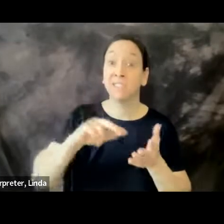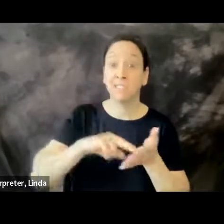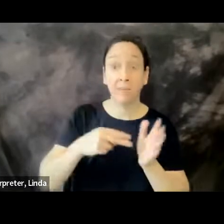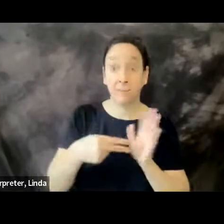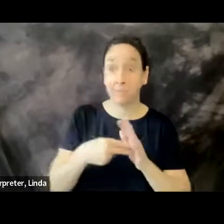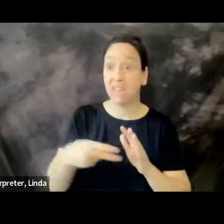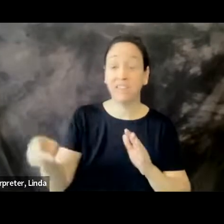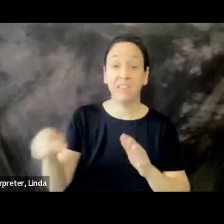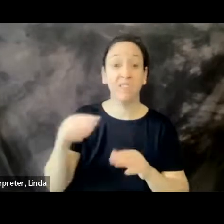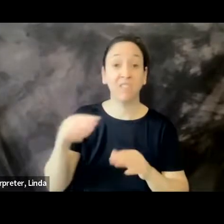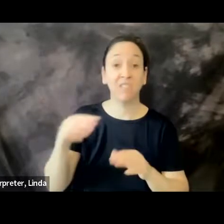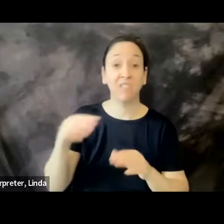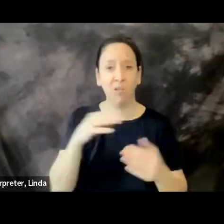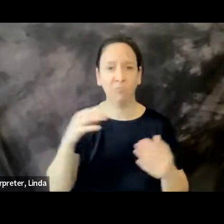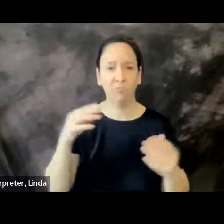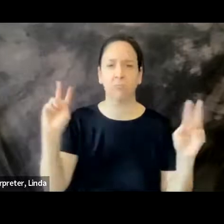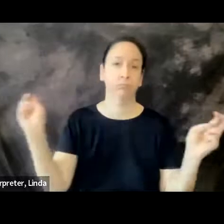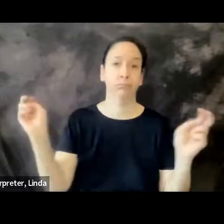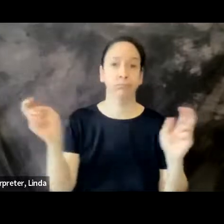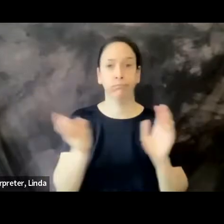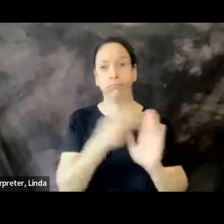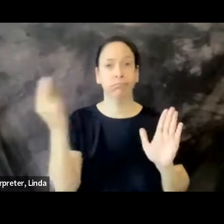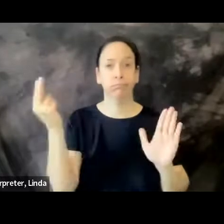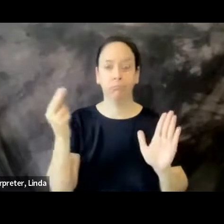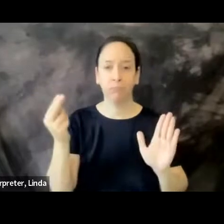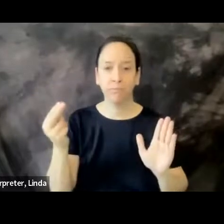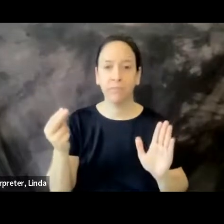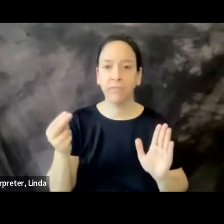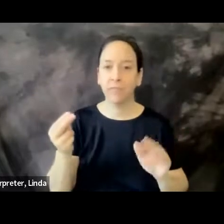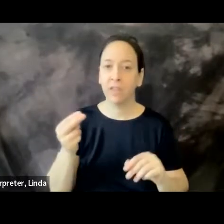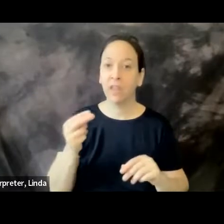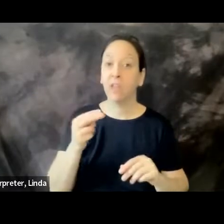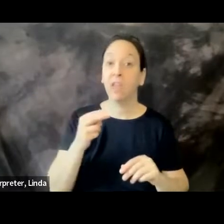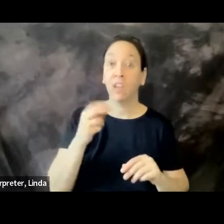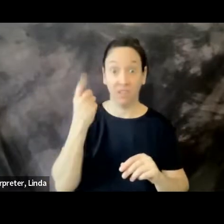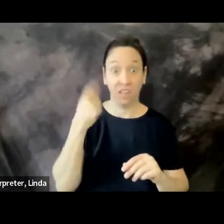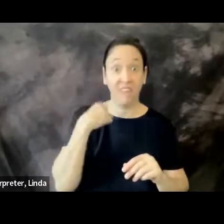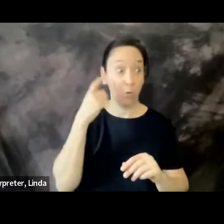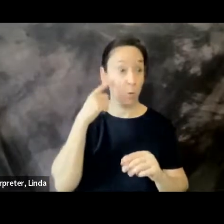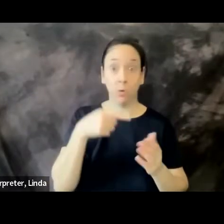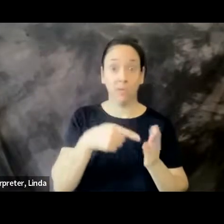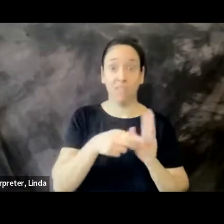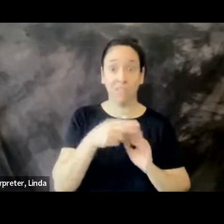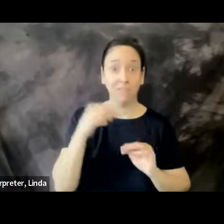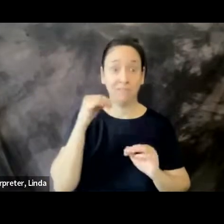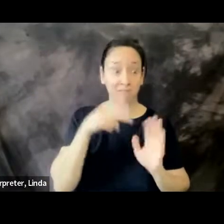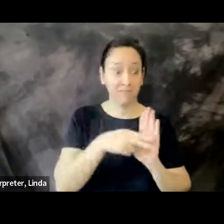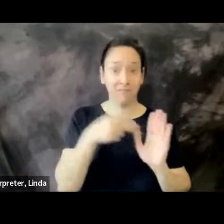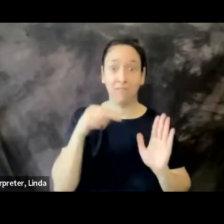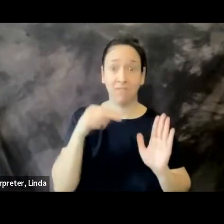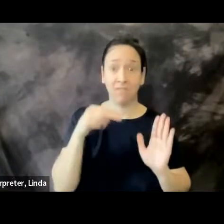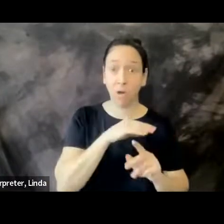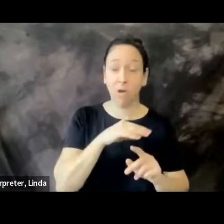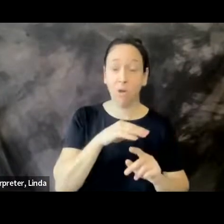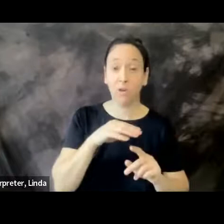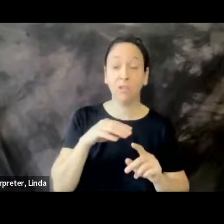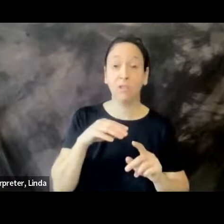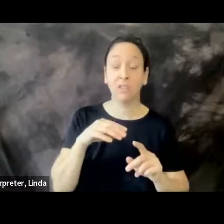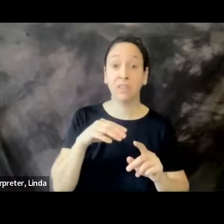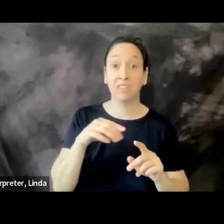fraud, right? And a fraud referral within the criminal justice system can then, as Emily just said,